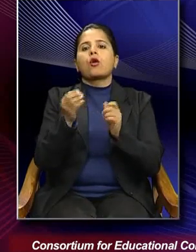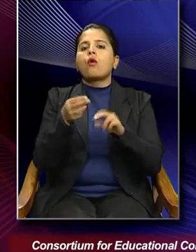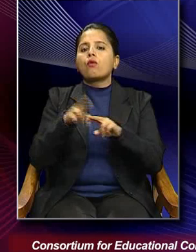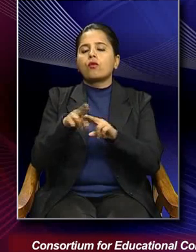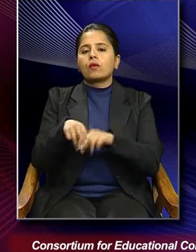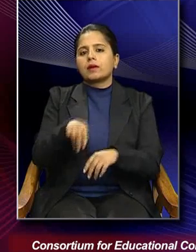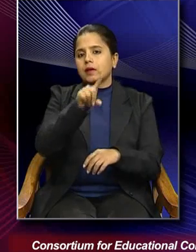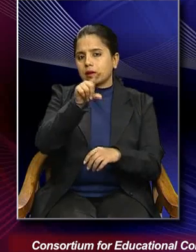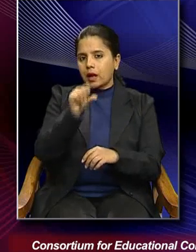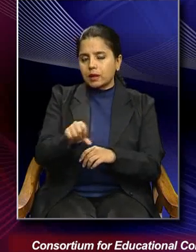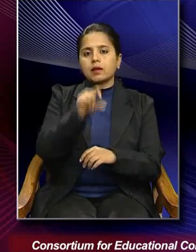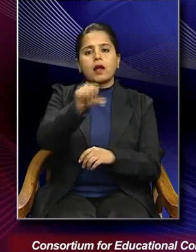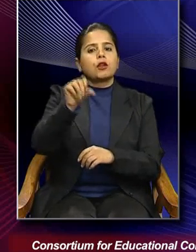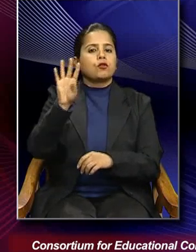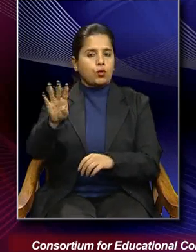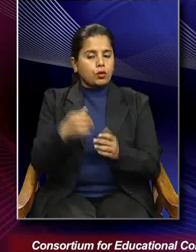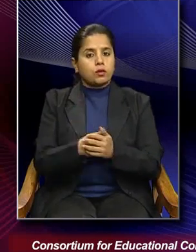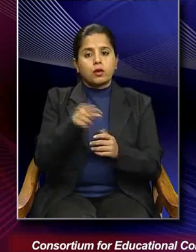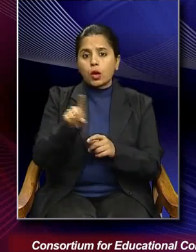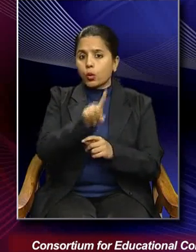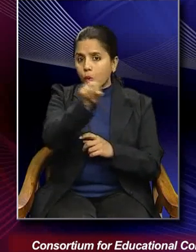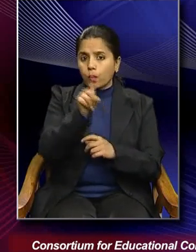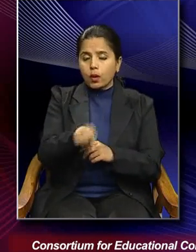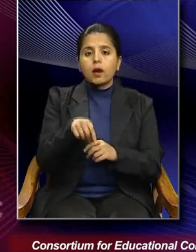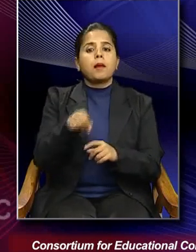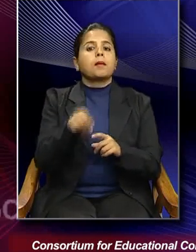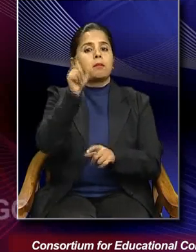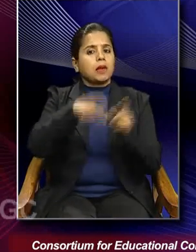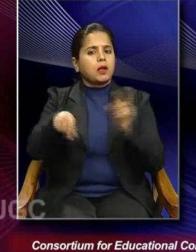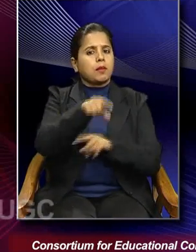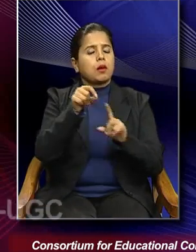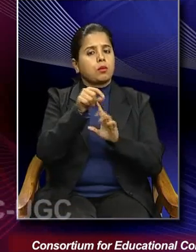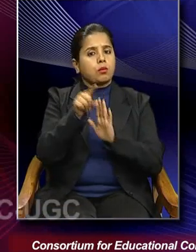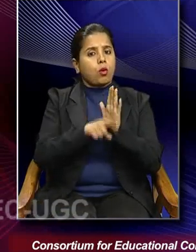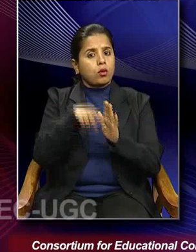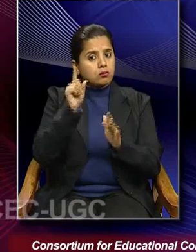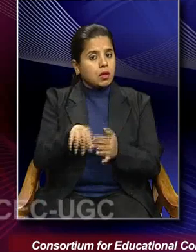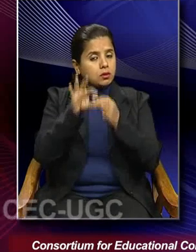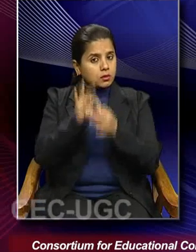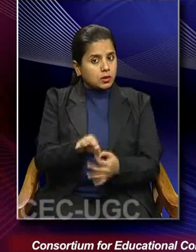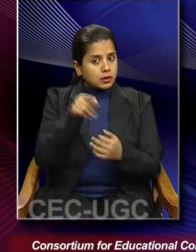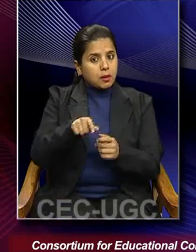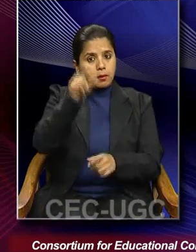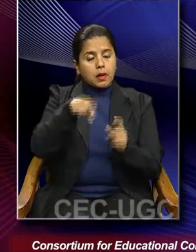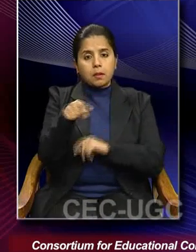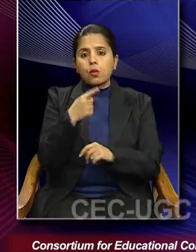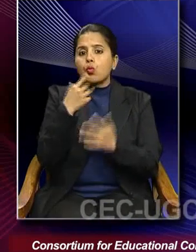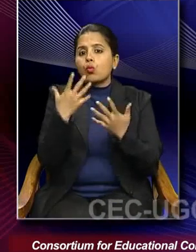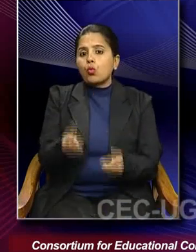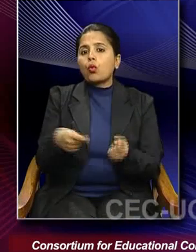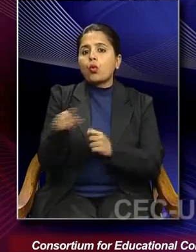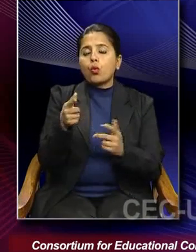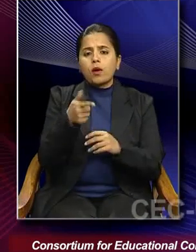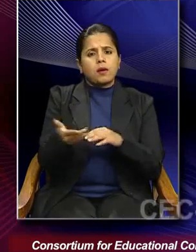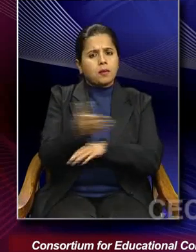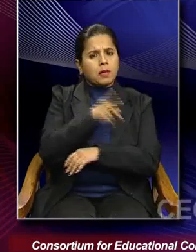1994, who questioned whether the public policy should be based on individual preference rather than